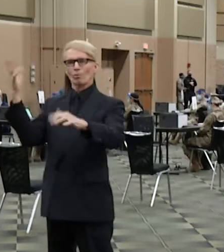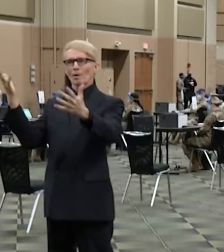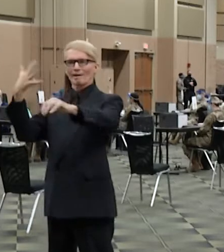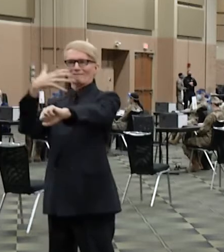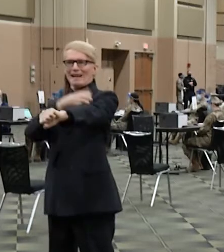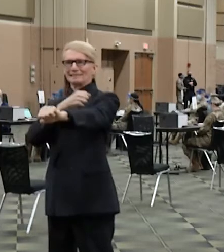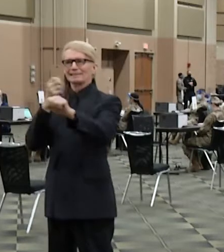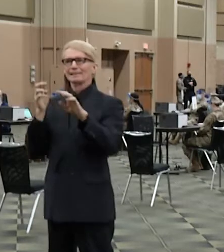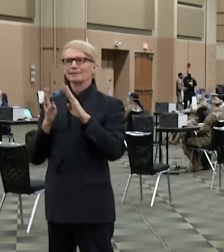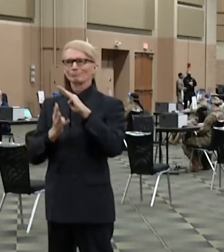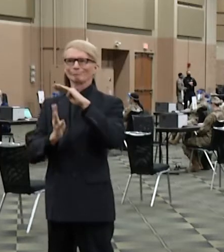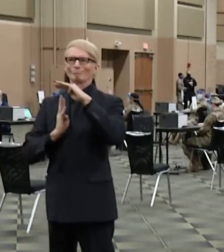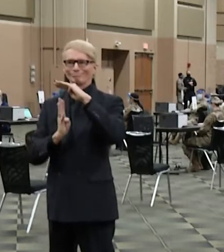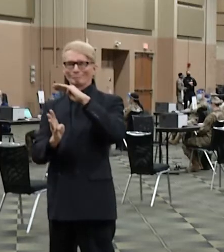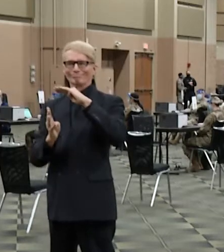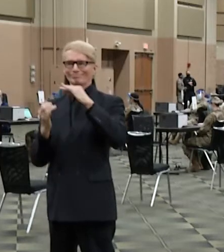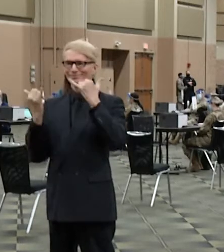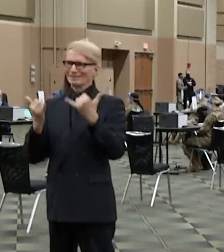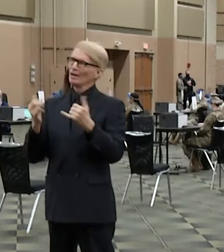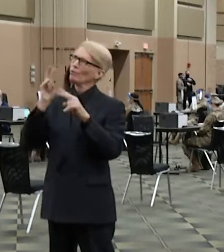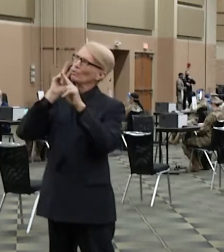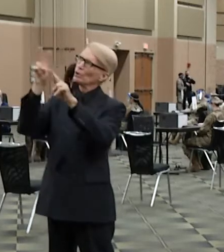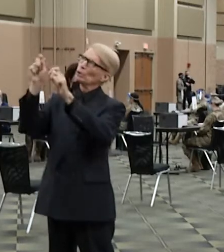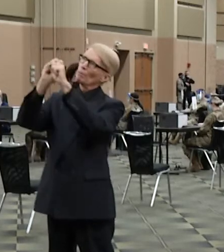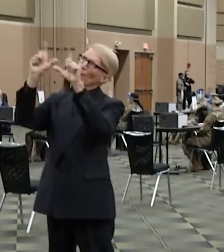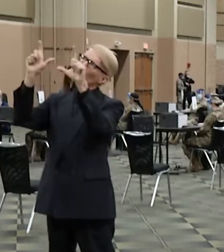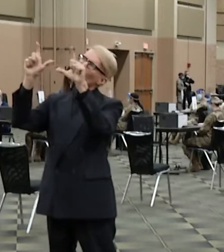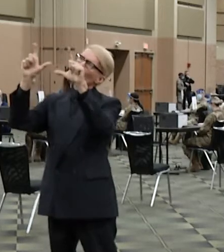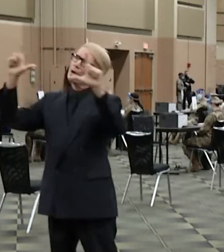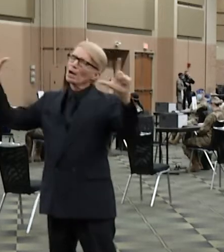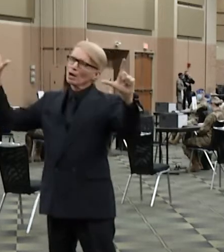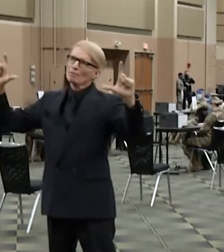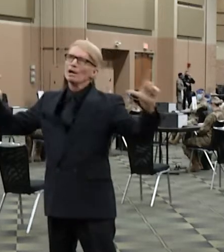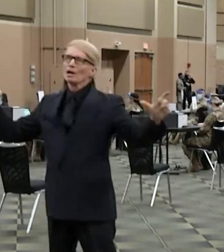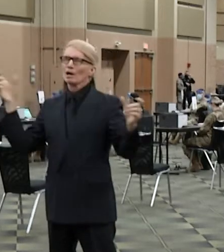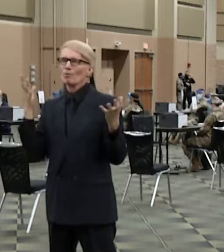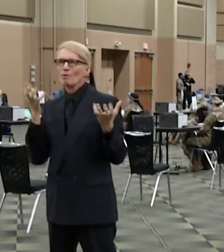Today, that sliver of light at the end of the tunnel is just a bit brighter.